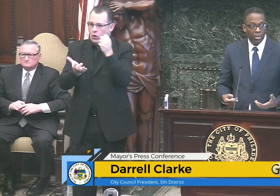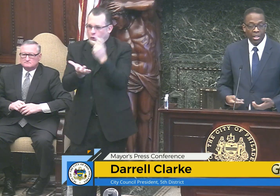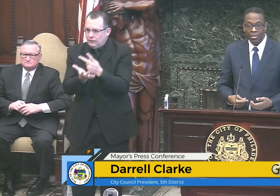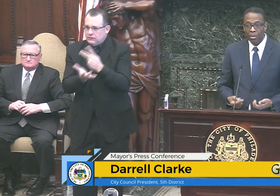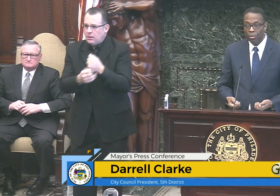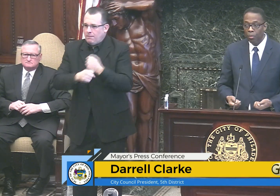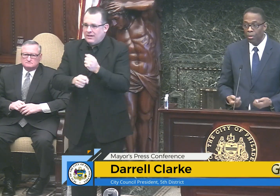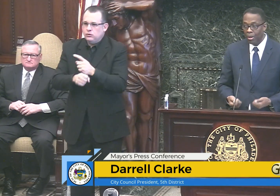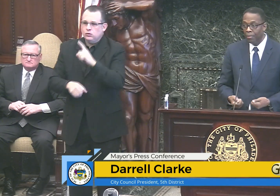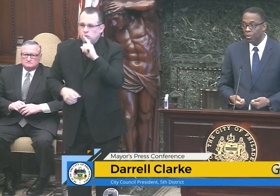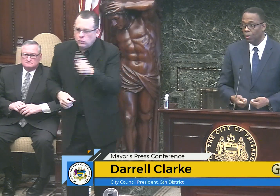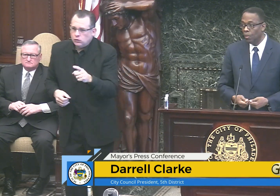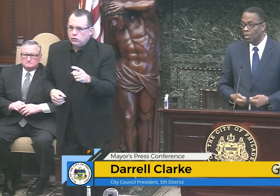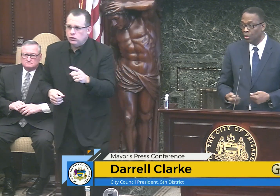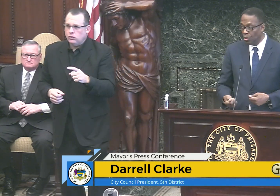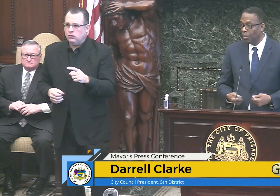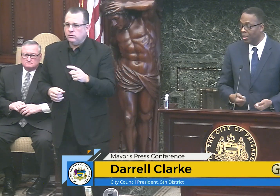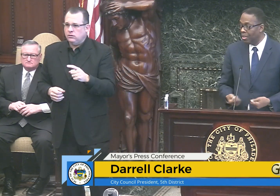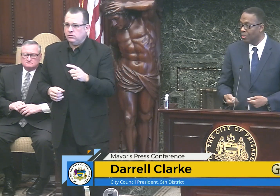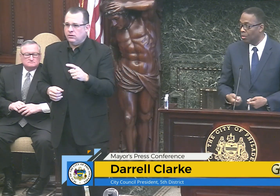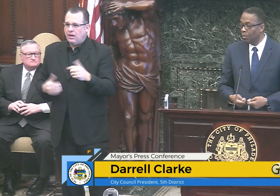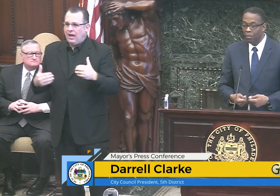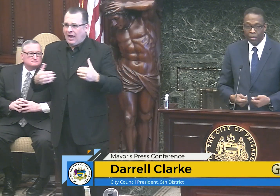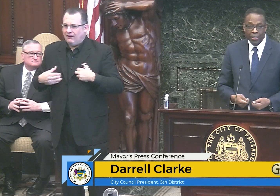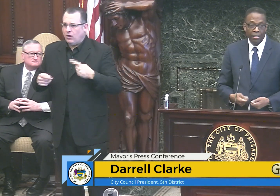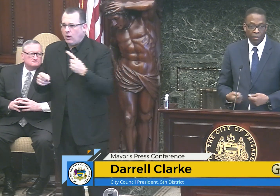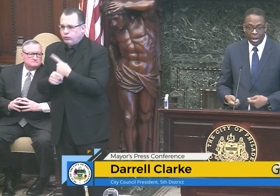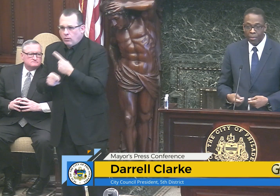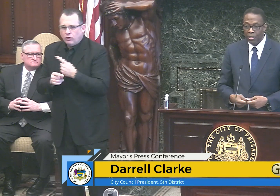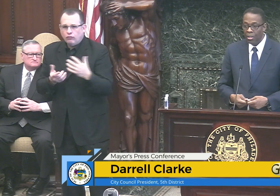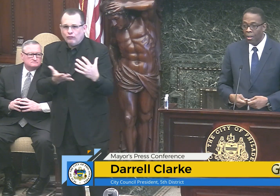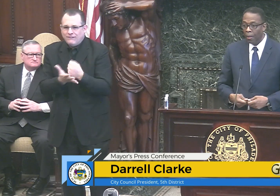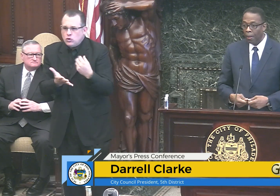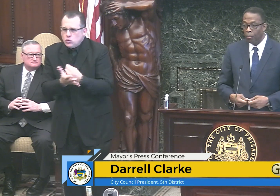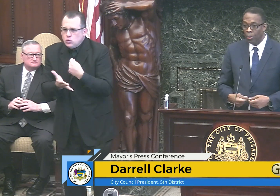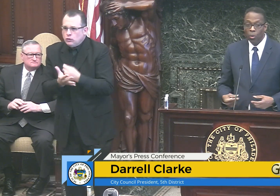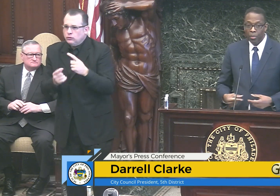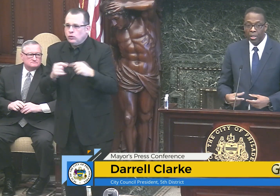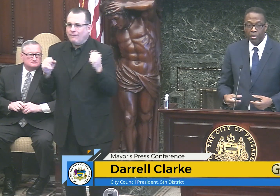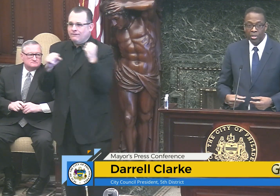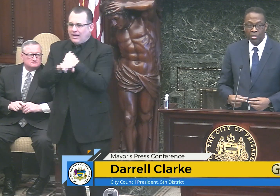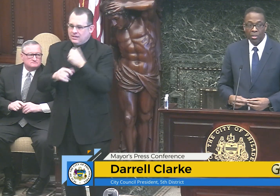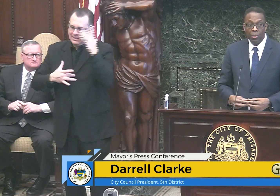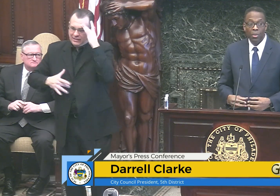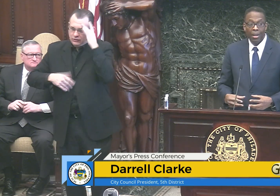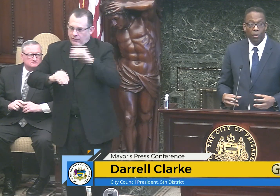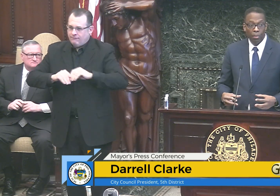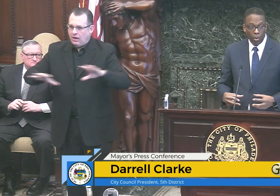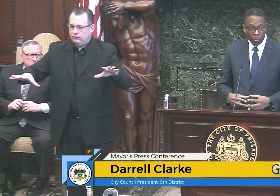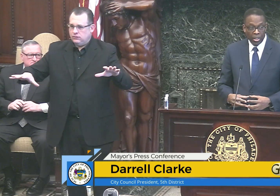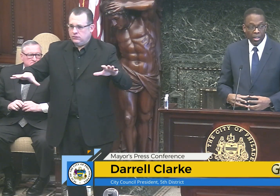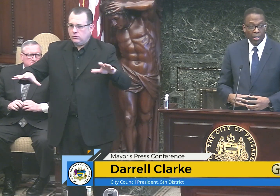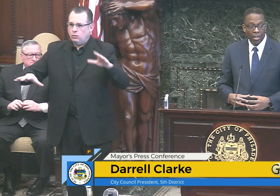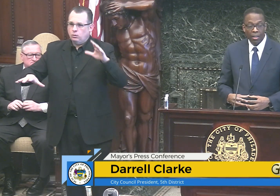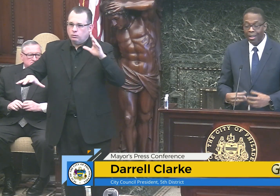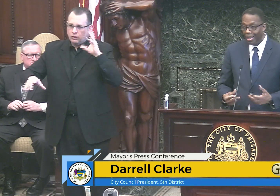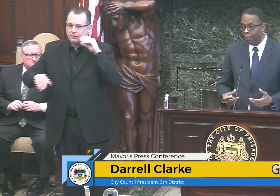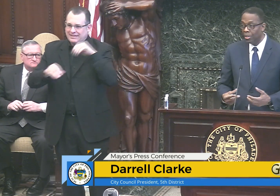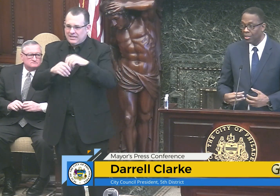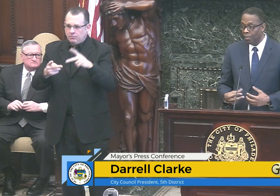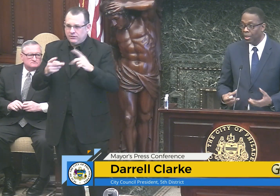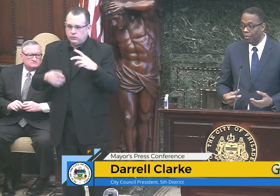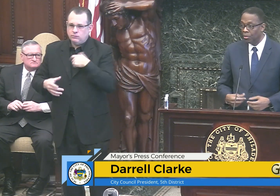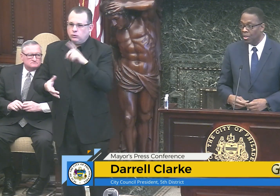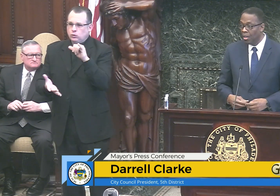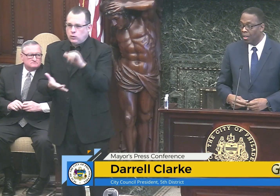director's office has the appropriate revenue to do what it needs to do to fight this virus. We will be in a position to do that remotely,